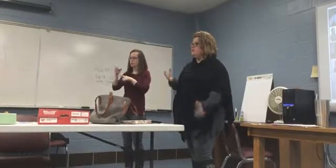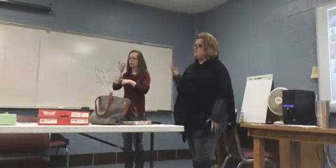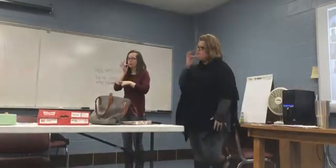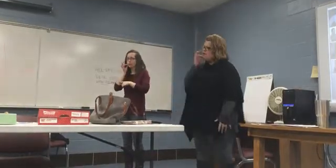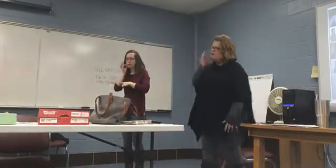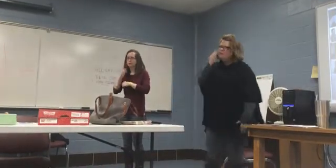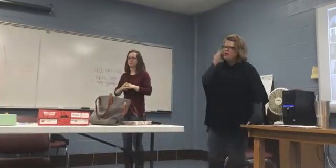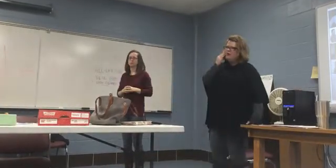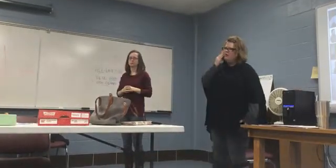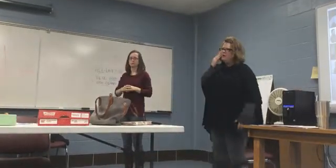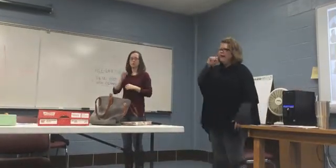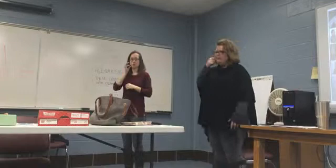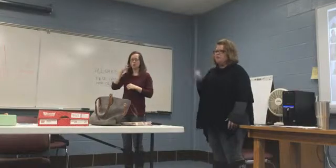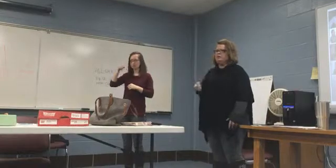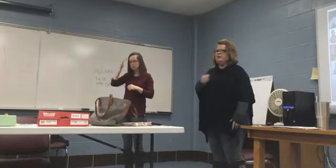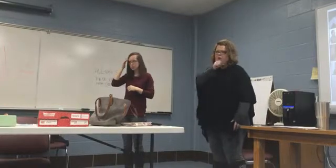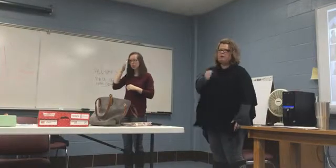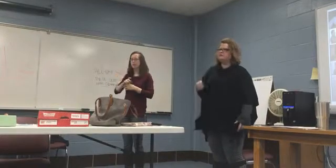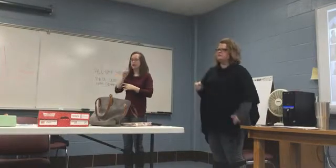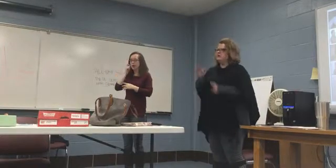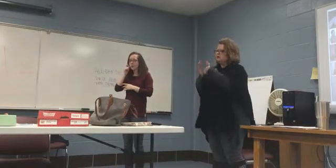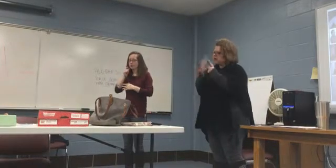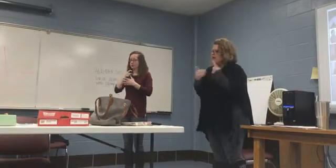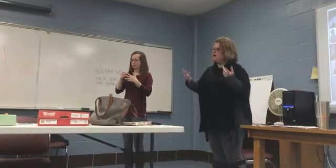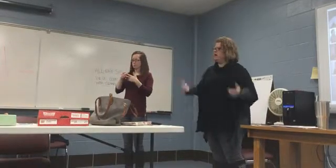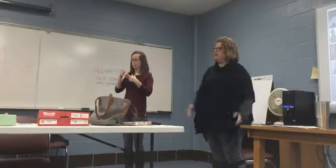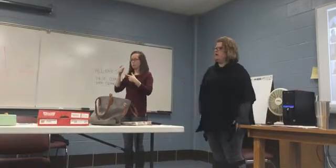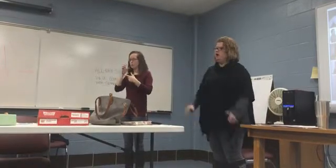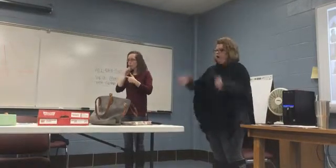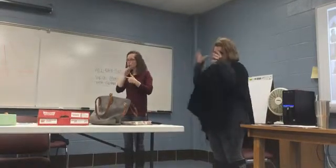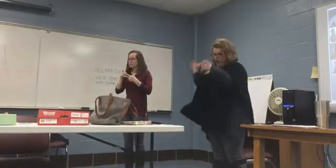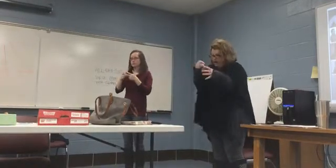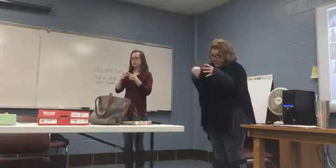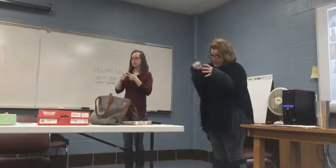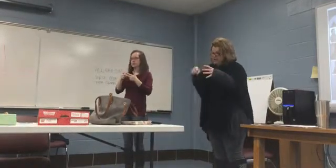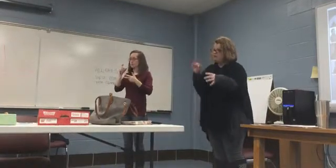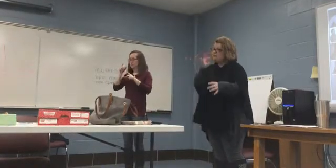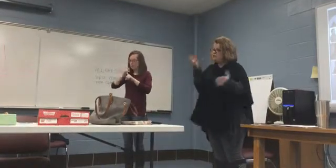So fruit, you know, apple, orange, banana, all that, fruit.